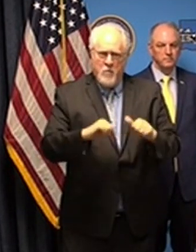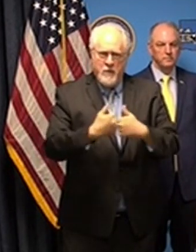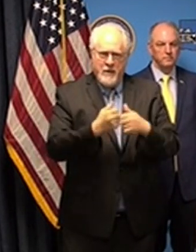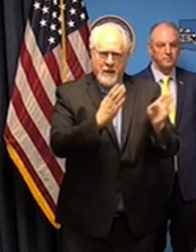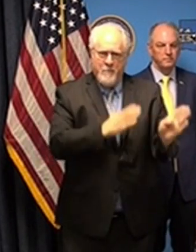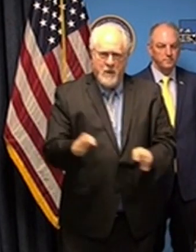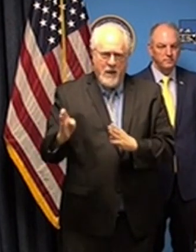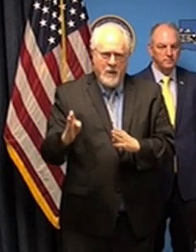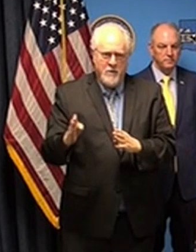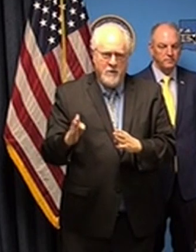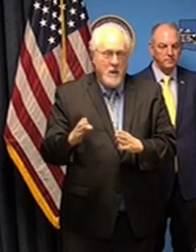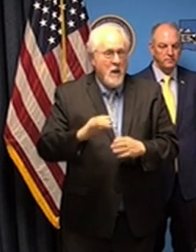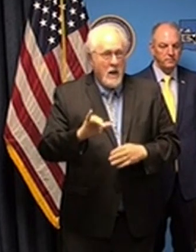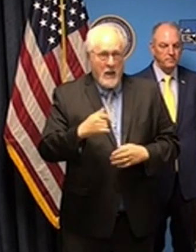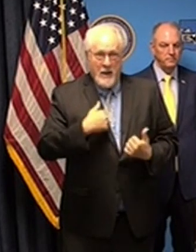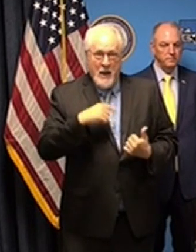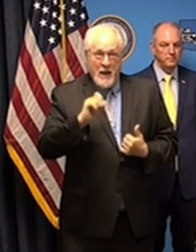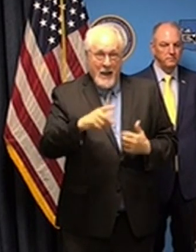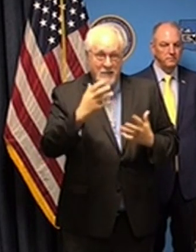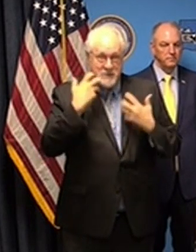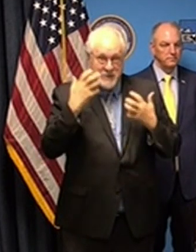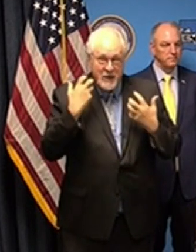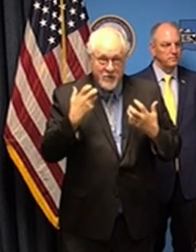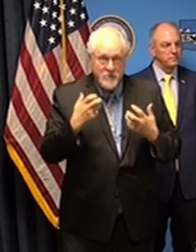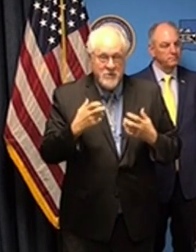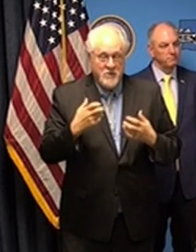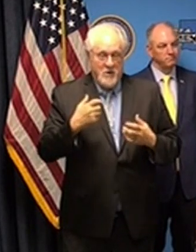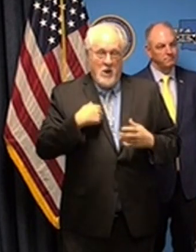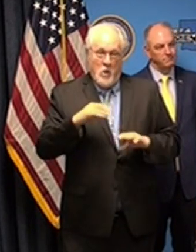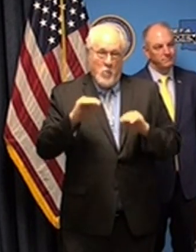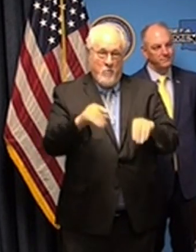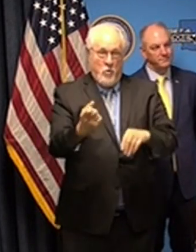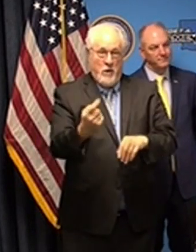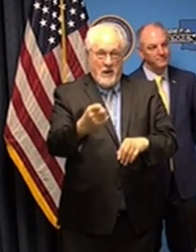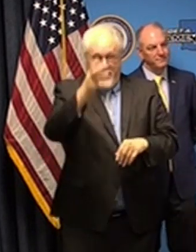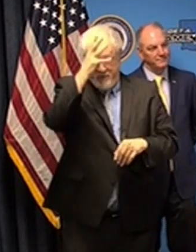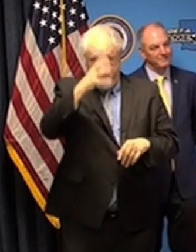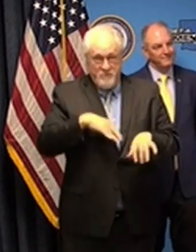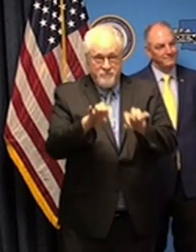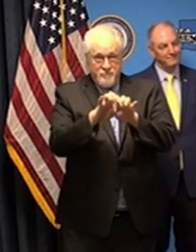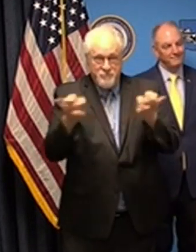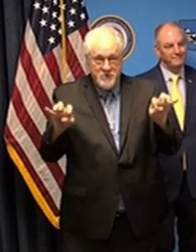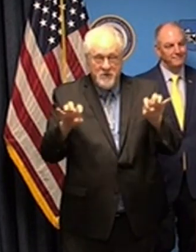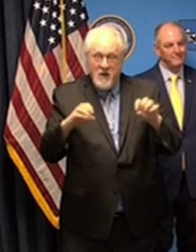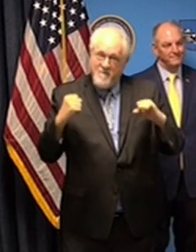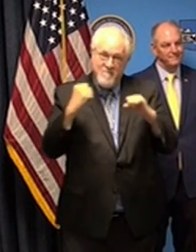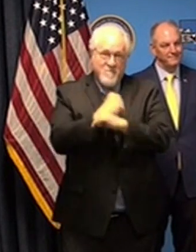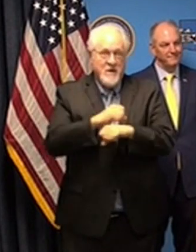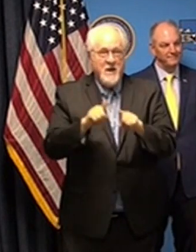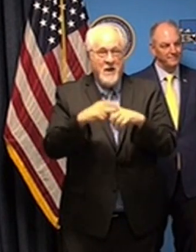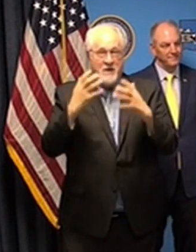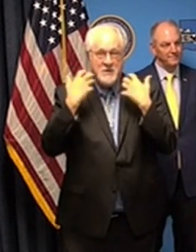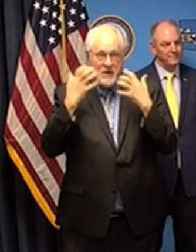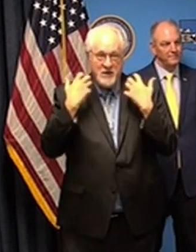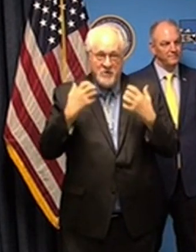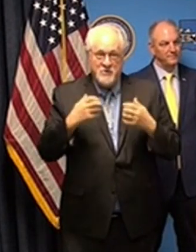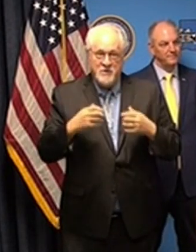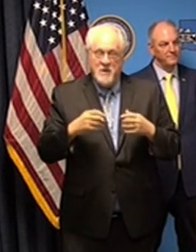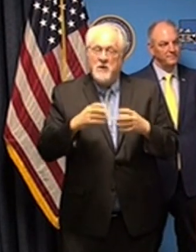game plan. Just like I asked the Tigers, man, we put 11 men on the field and we fight like Tigers. It's